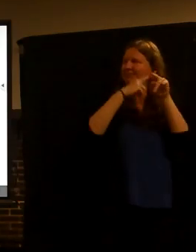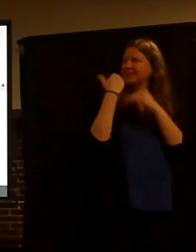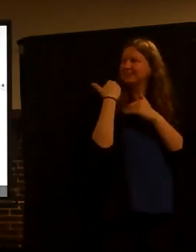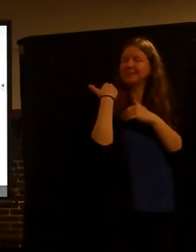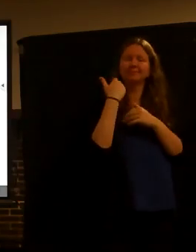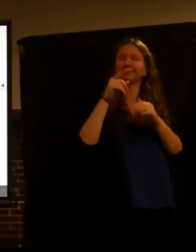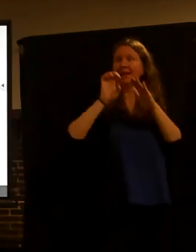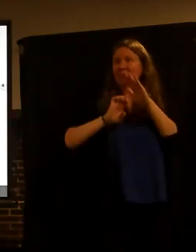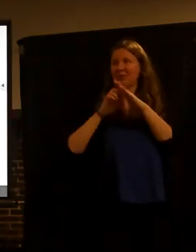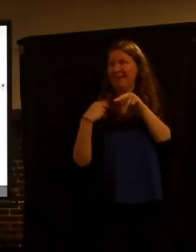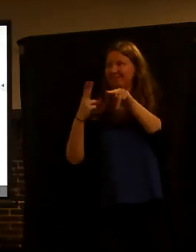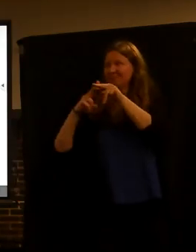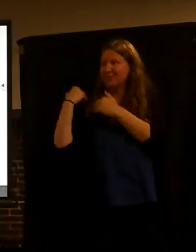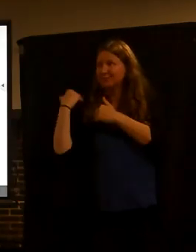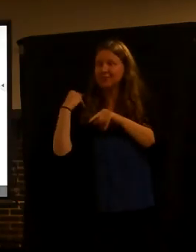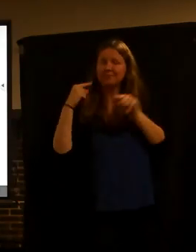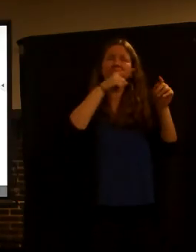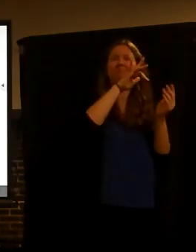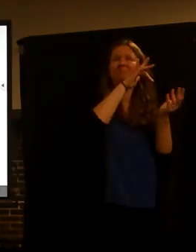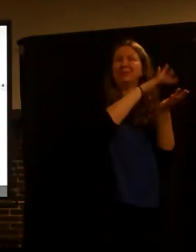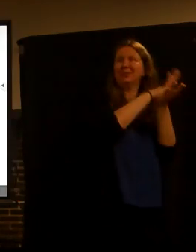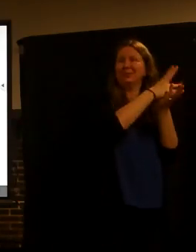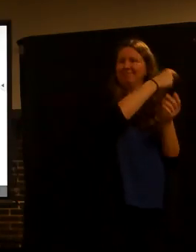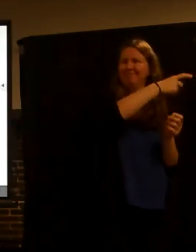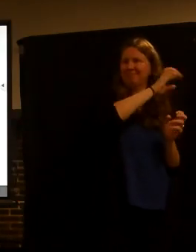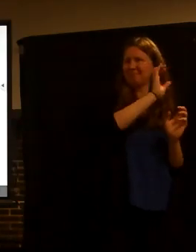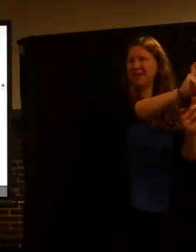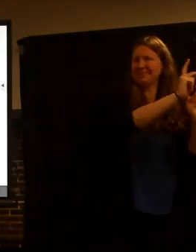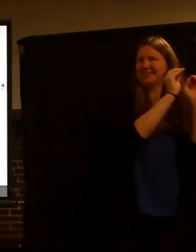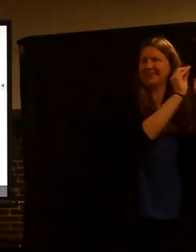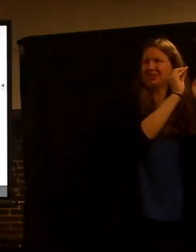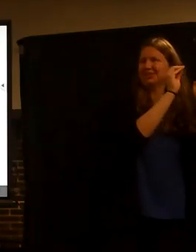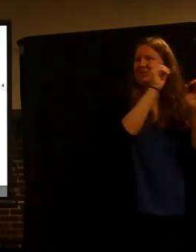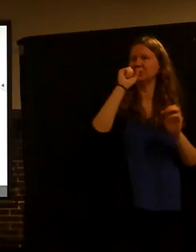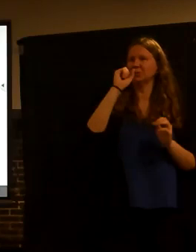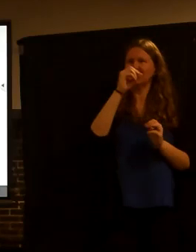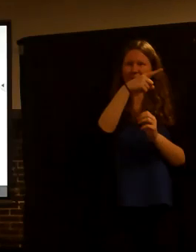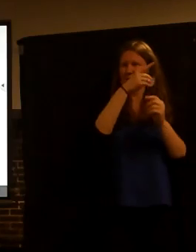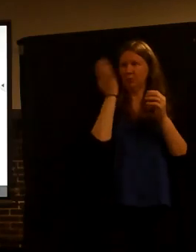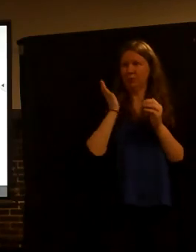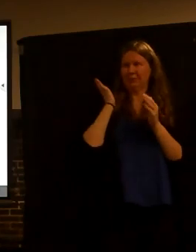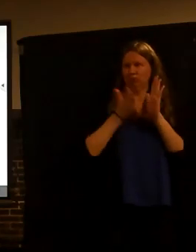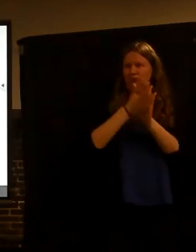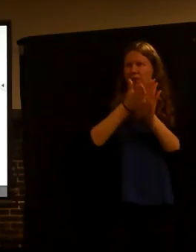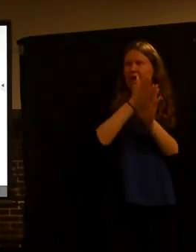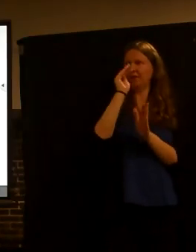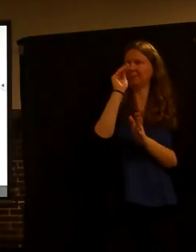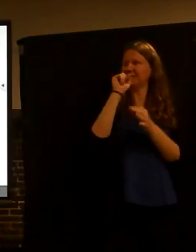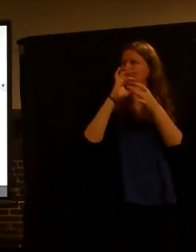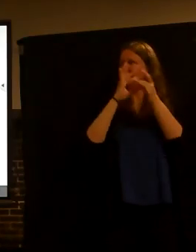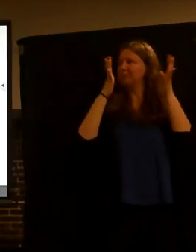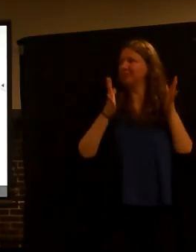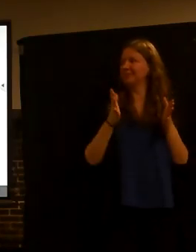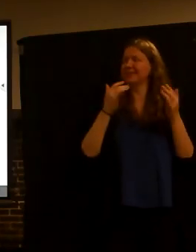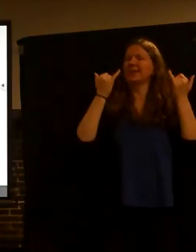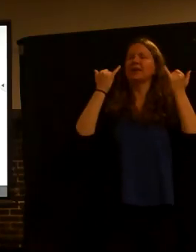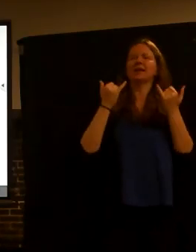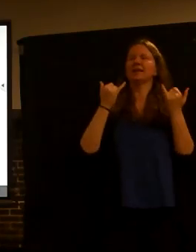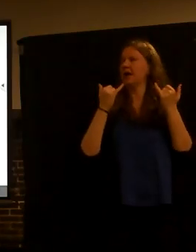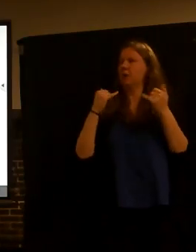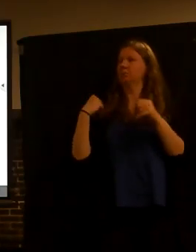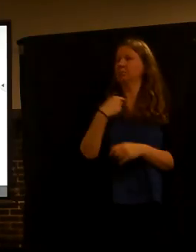Our literacy specialist has additional duties, both in elementary and in the middle school. They've gone back to the classroom. So they